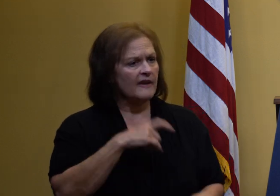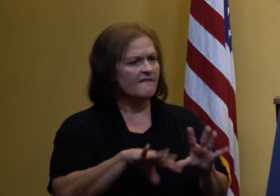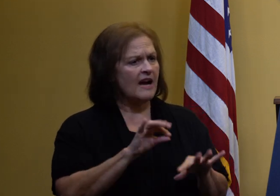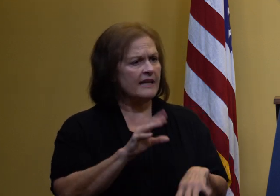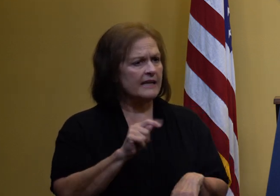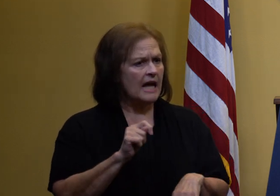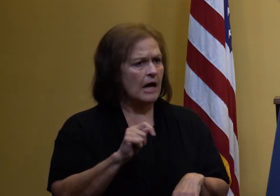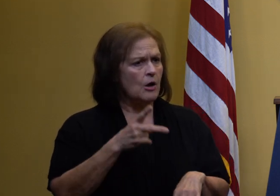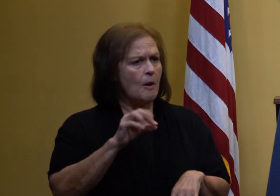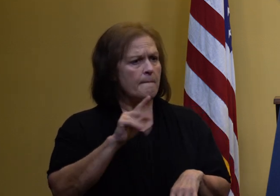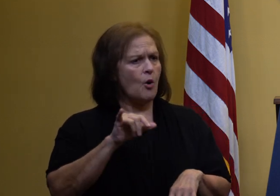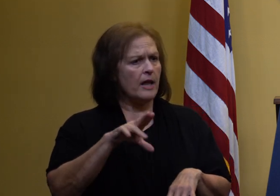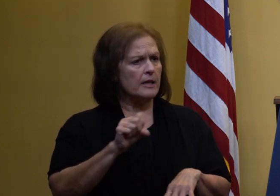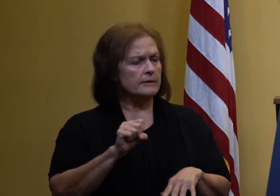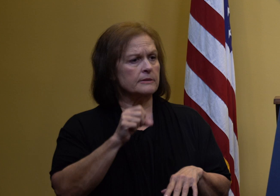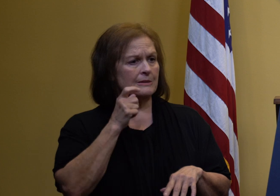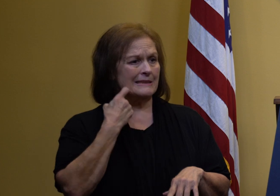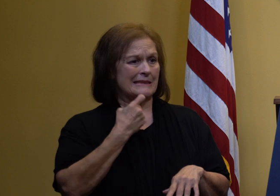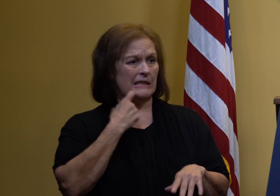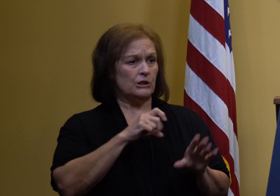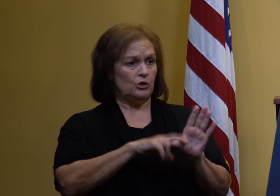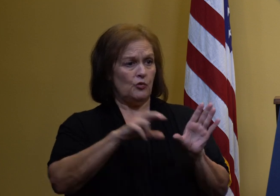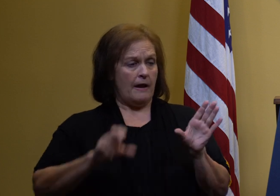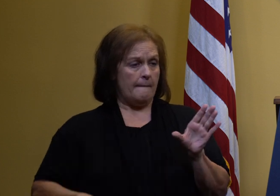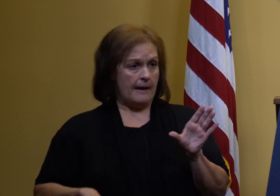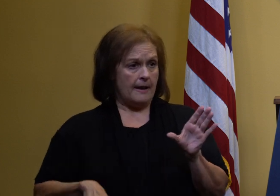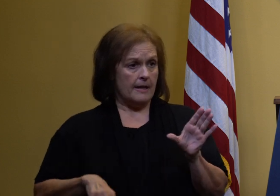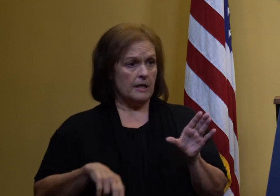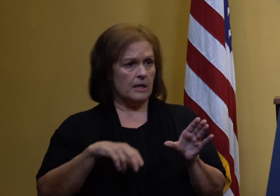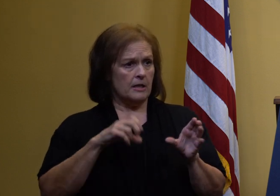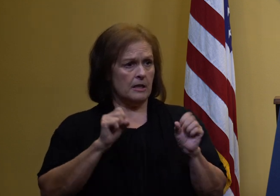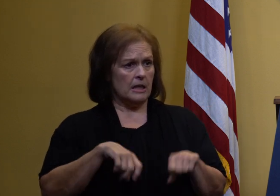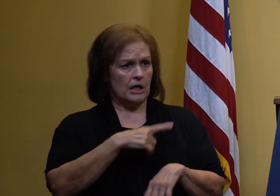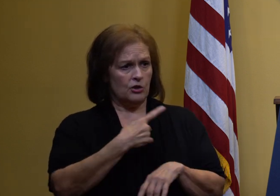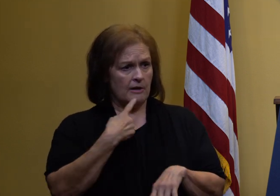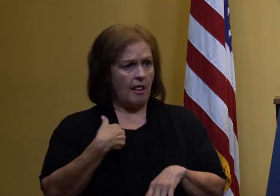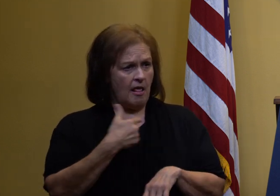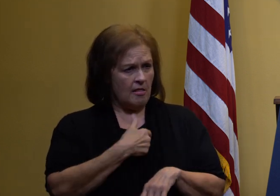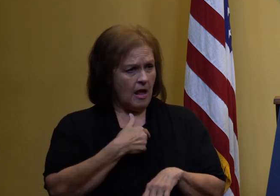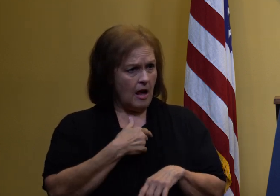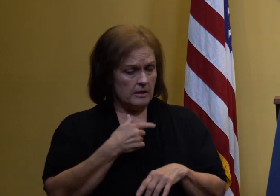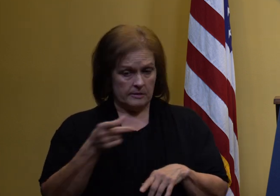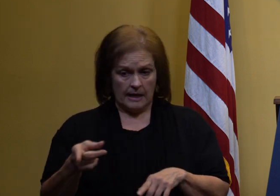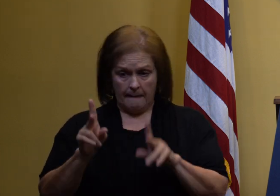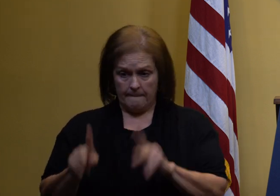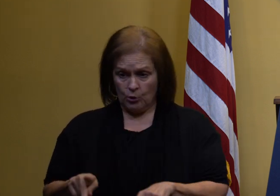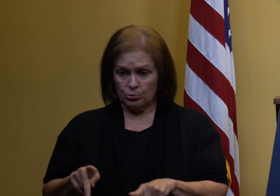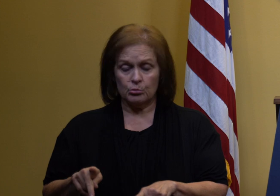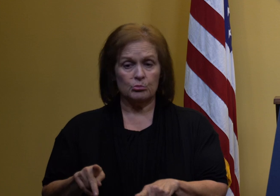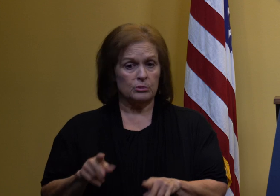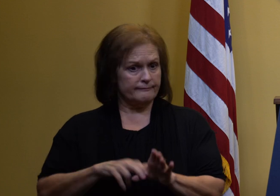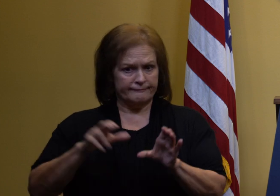Sarah Porteous has resigned from Yes. the DPW. Yes. Can you talk to losing that staff, that very important staff